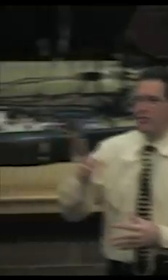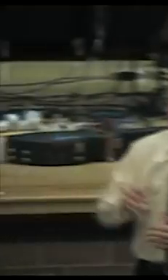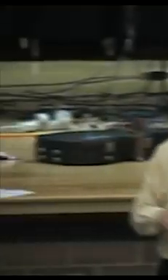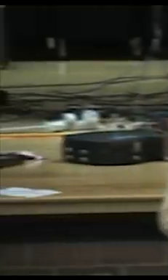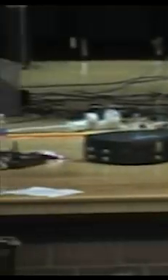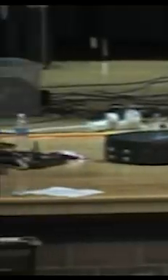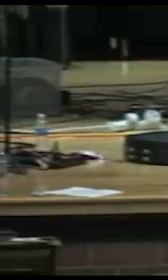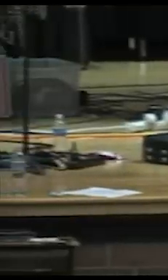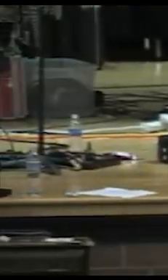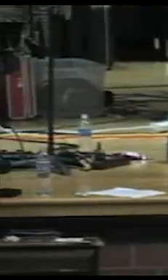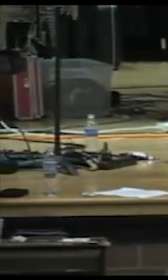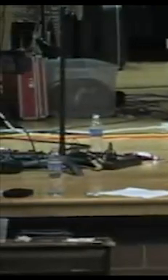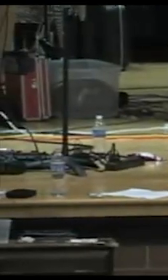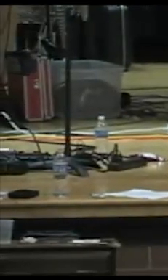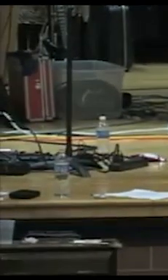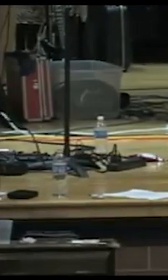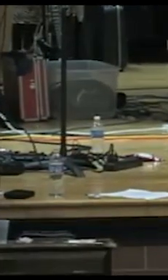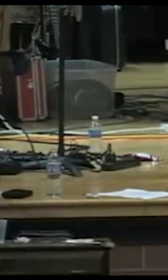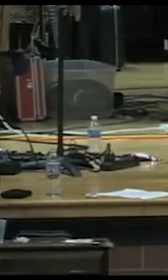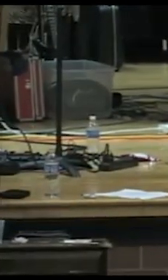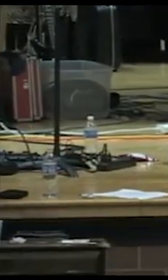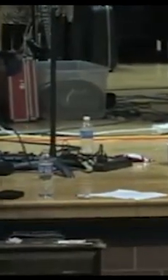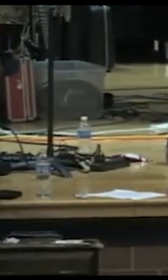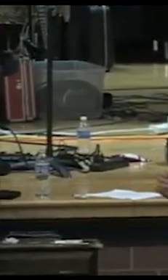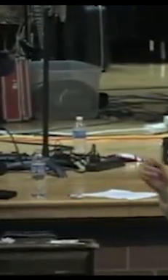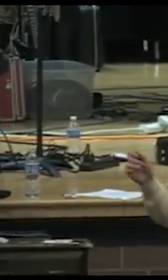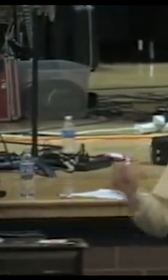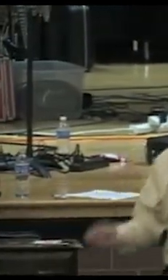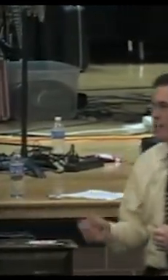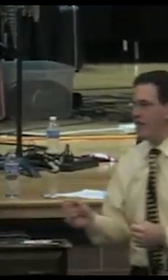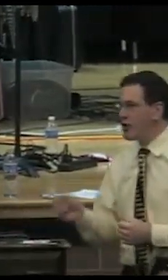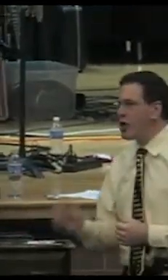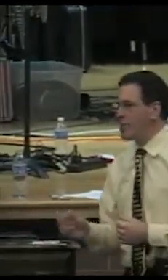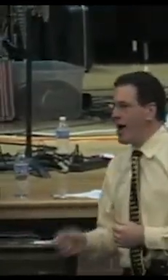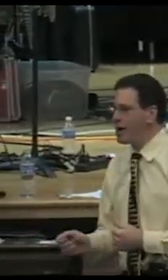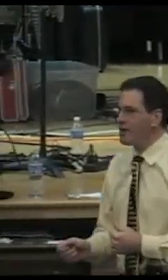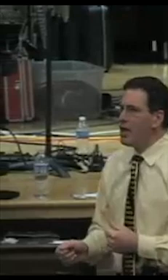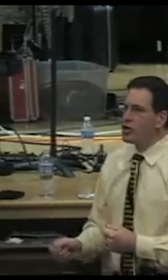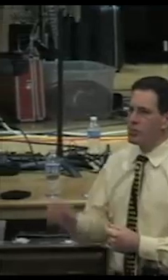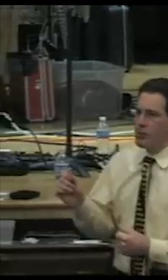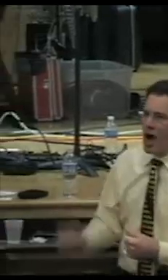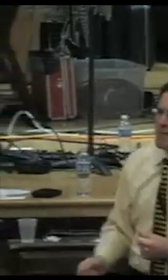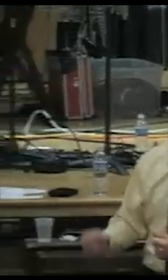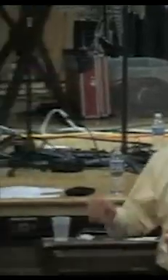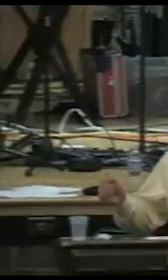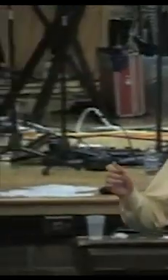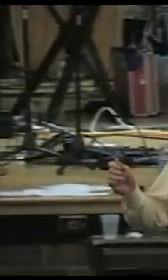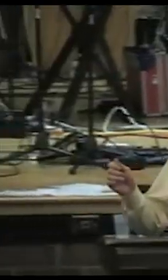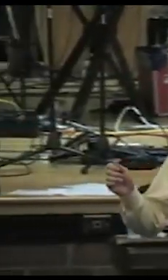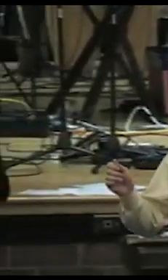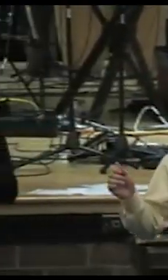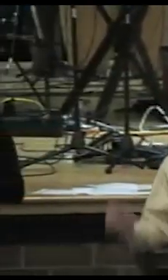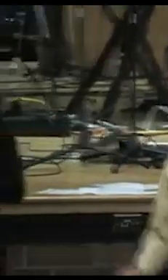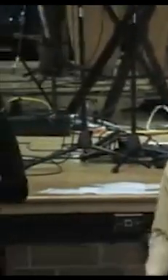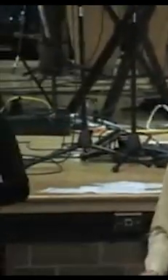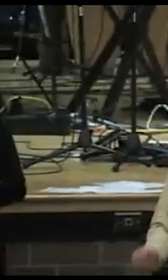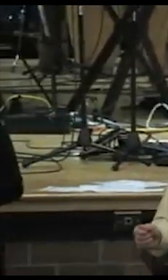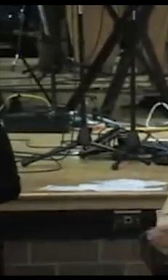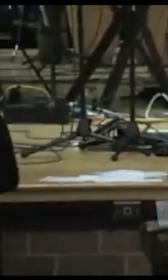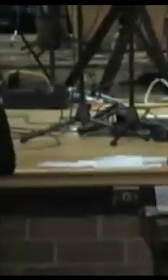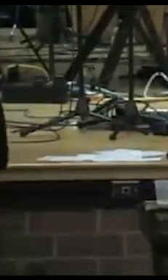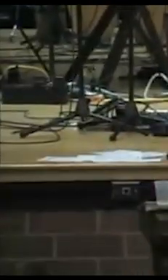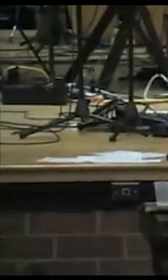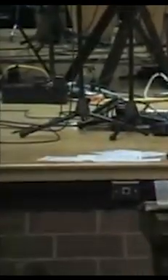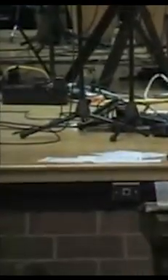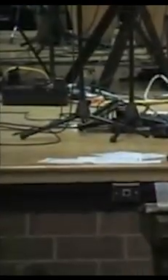Because He's looking for godly children. That's what it says. Okay. Your primary, if you're a parent, your primary